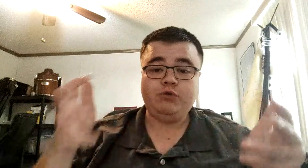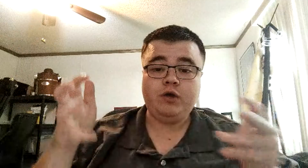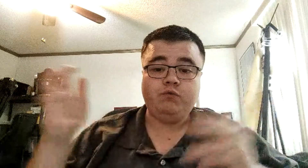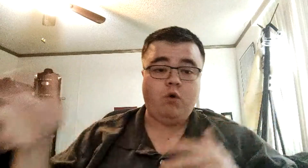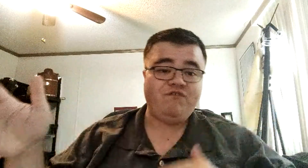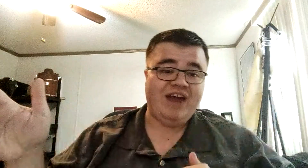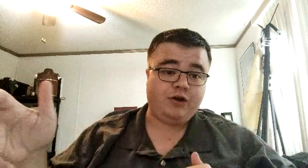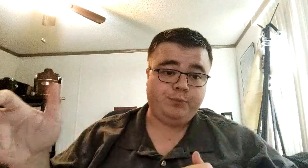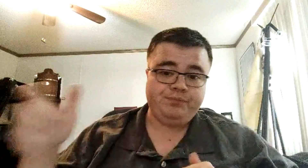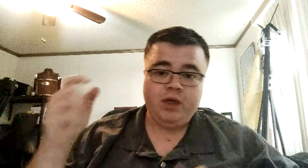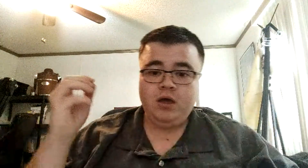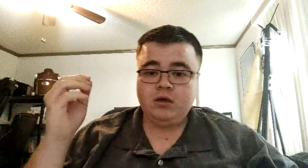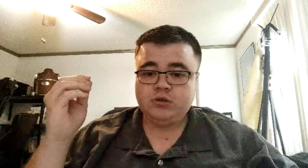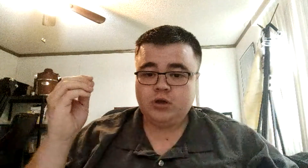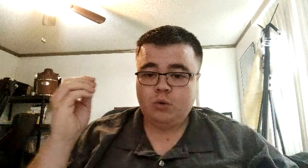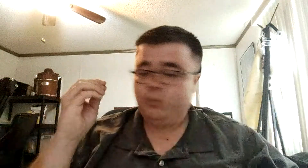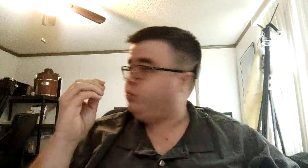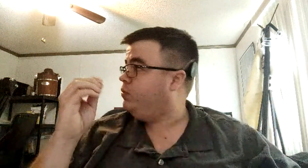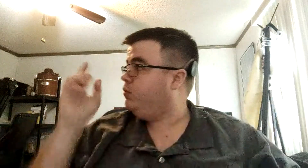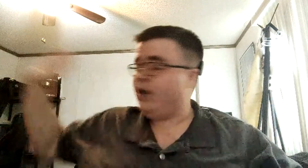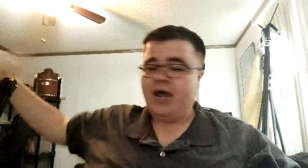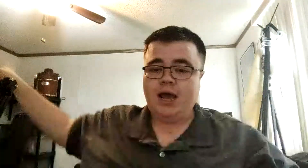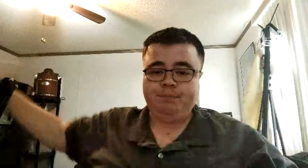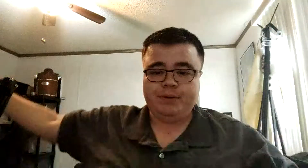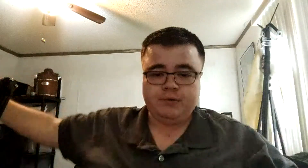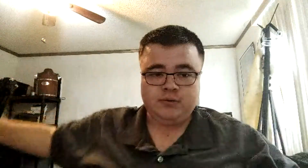critical role battle. So what happened